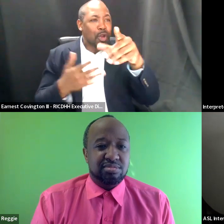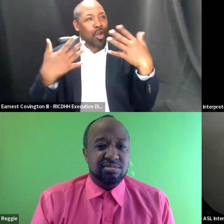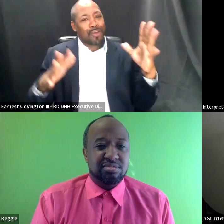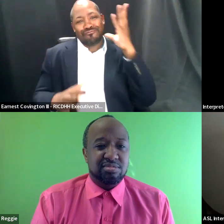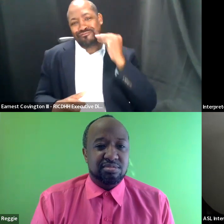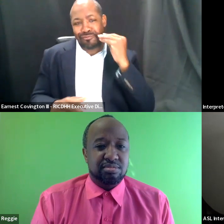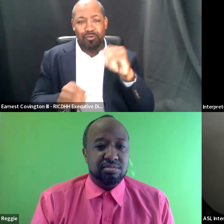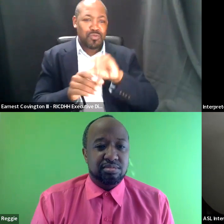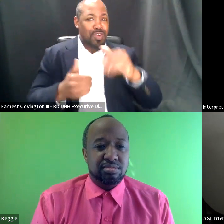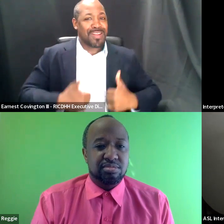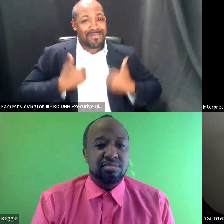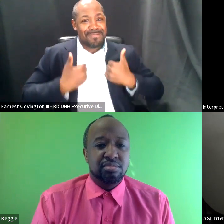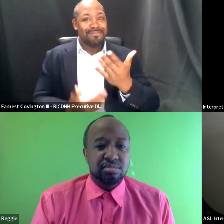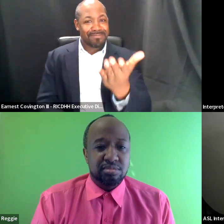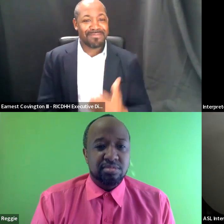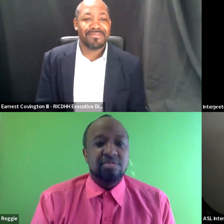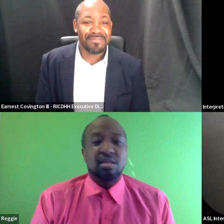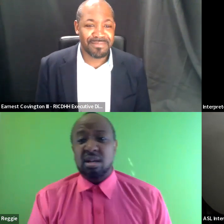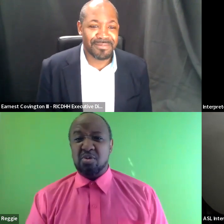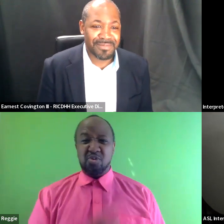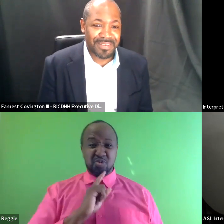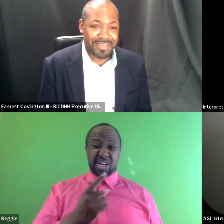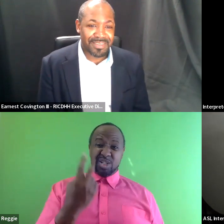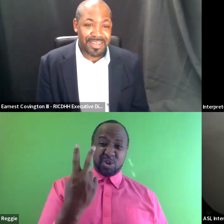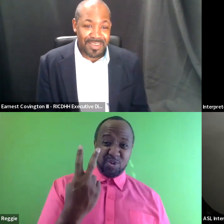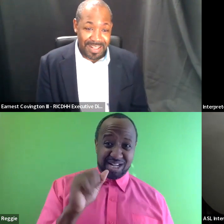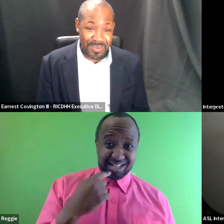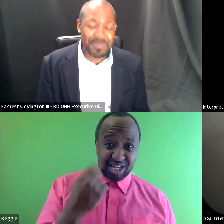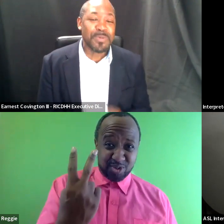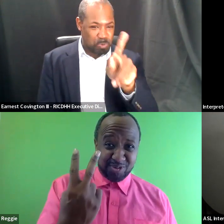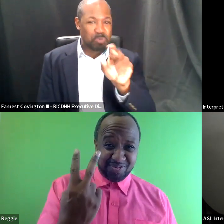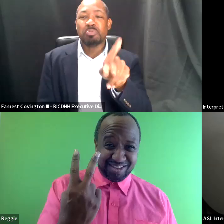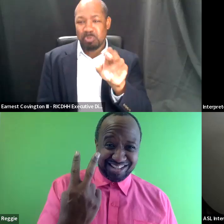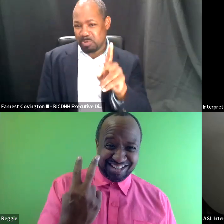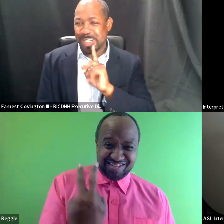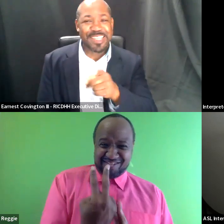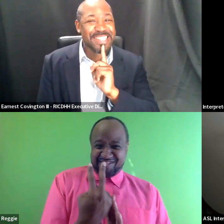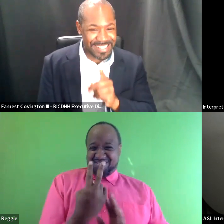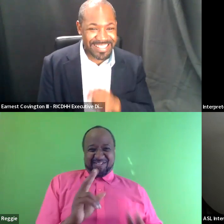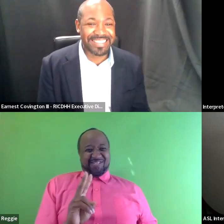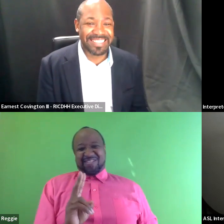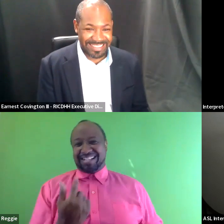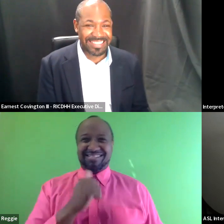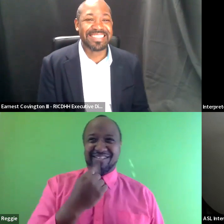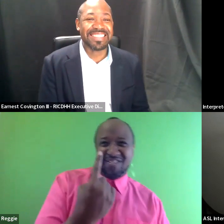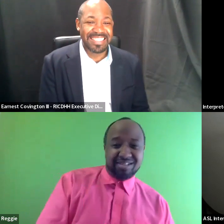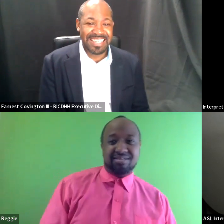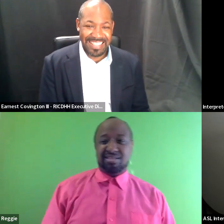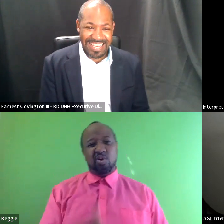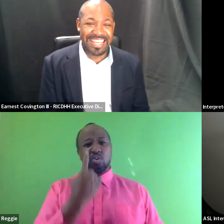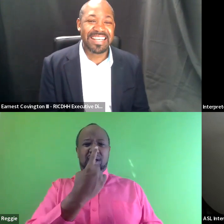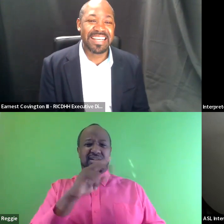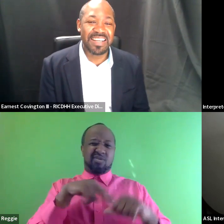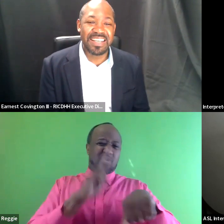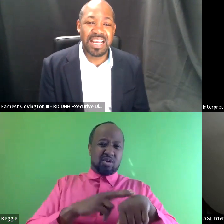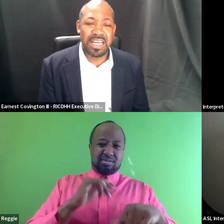Perhaps something that you are most proud of, that you've experienced throughout your life. Can I say two? Because there's two.